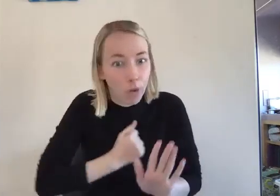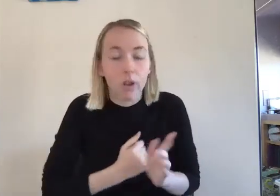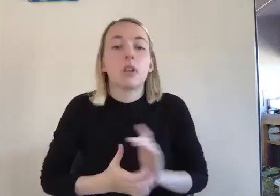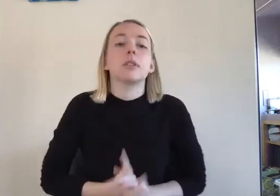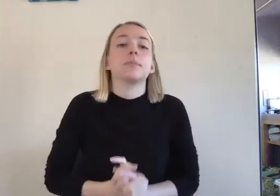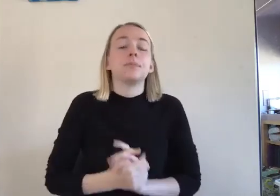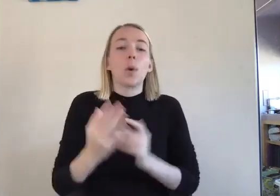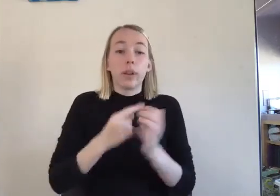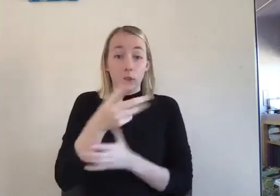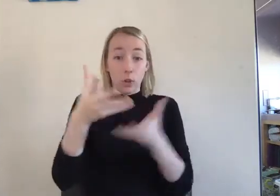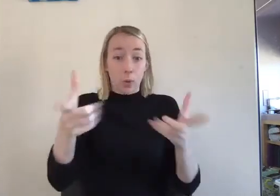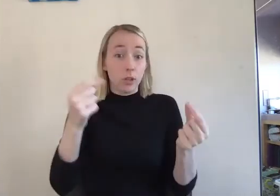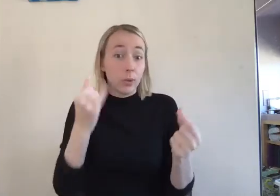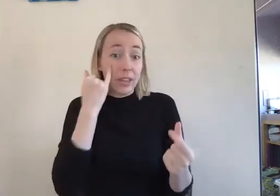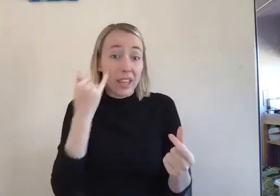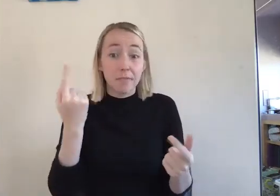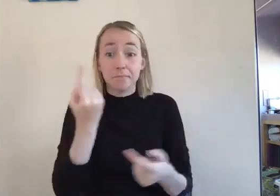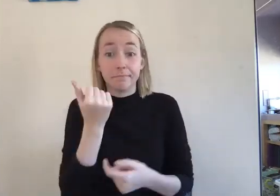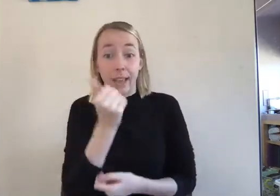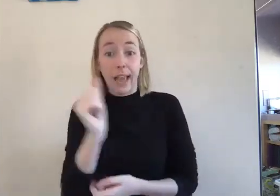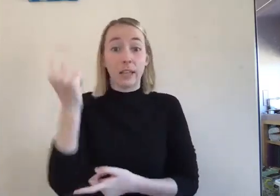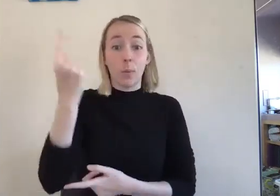mute on. Whatever you guys want to do, if there's anybody who